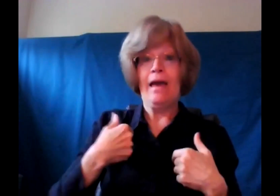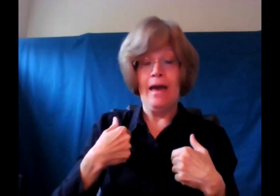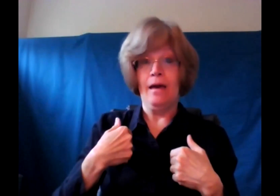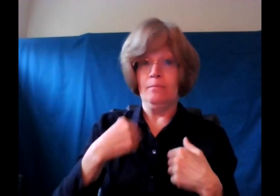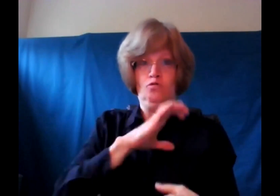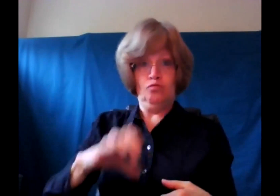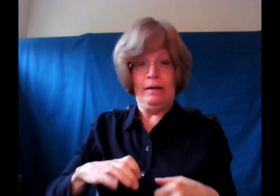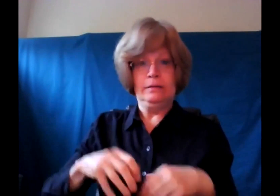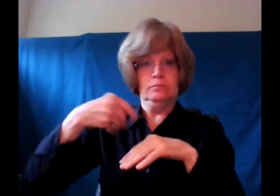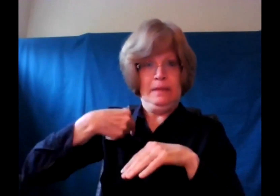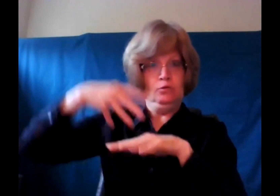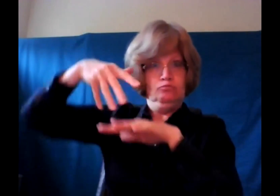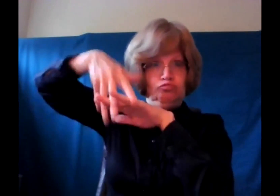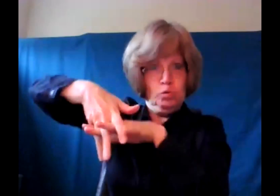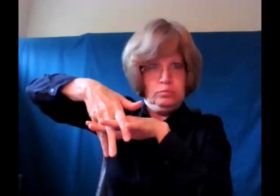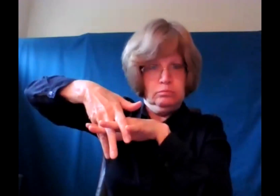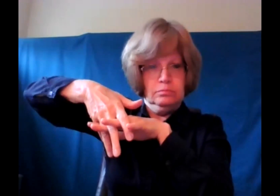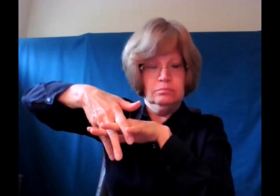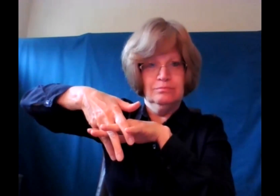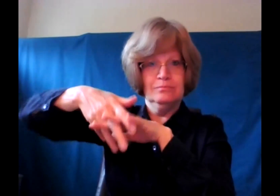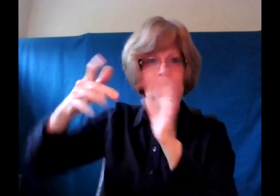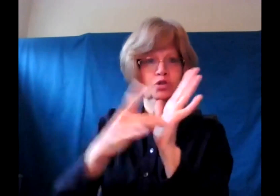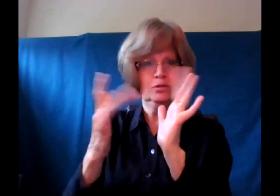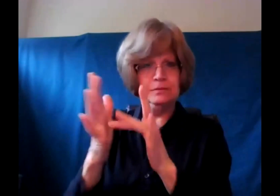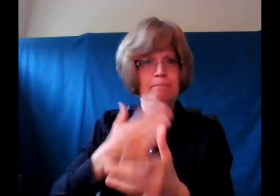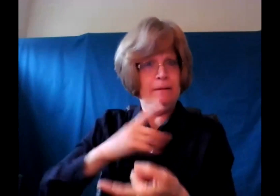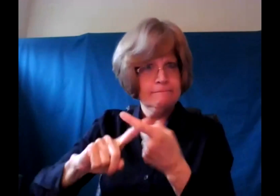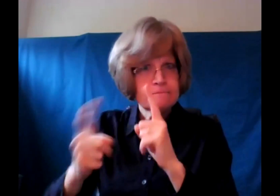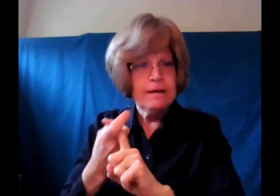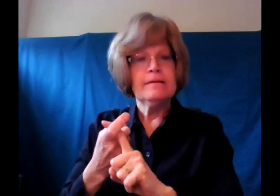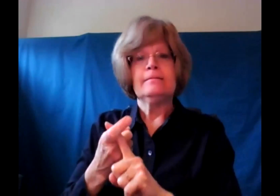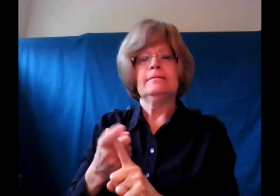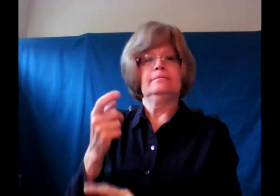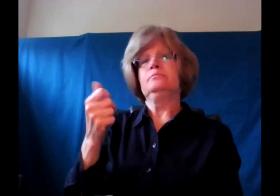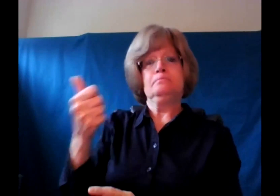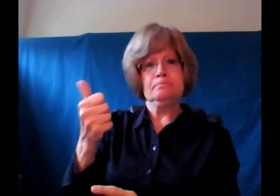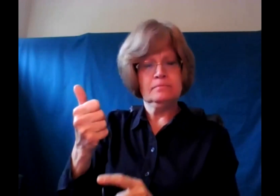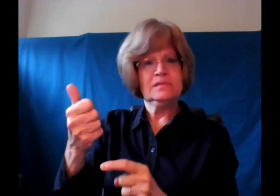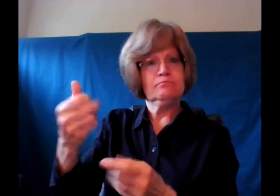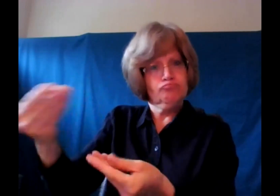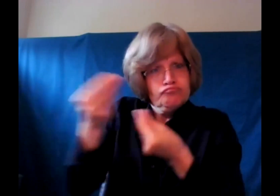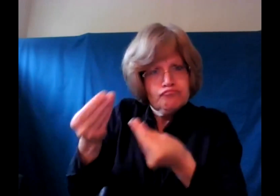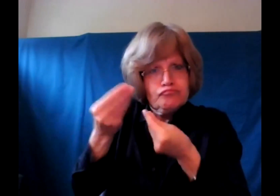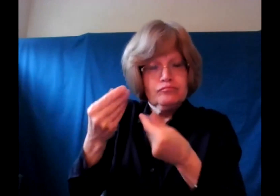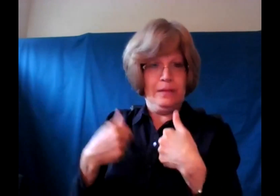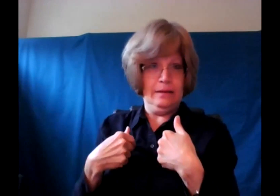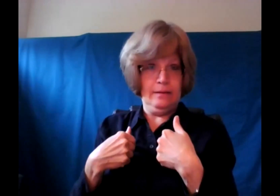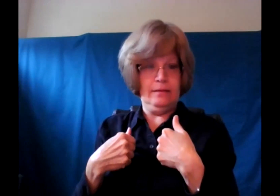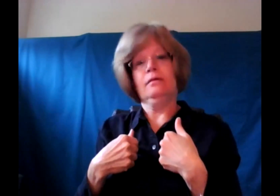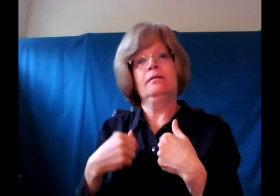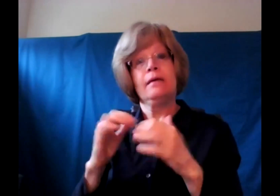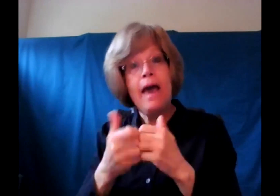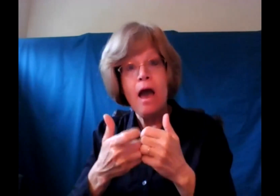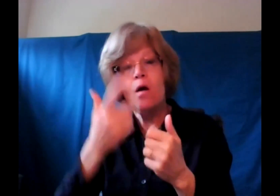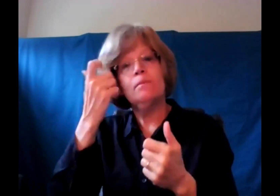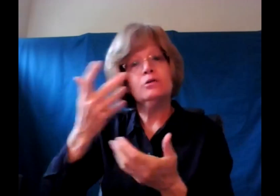rooted in Christ, that Jesus is my friend, that Jesus nourishes me by the